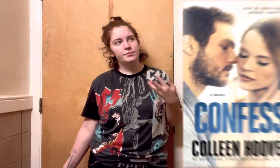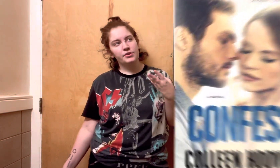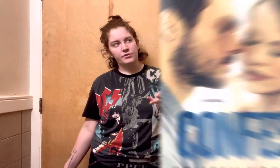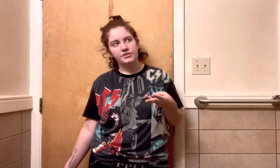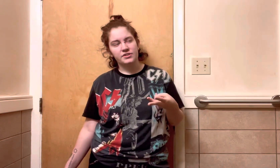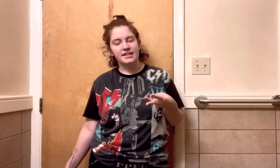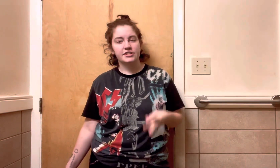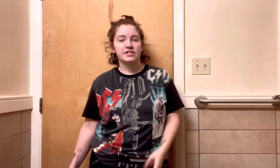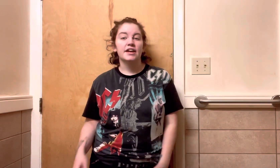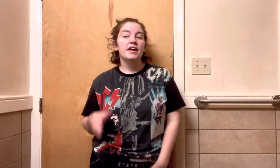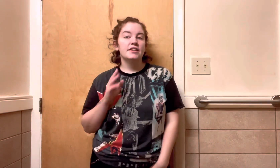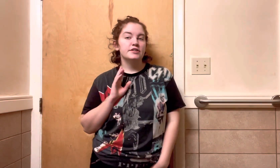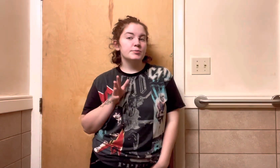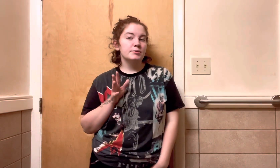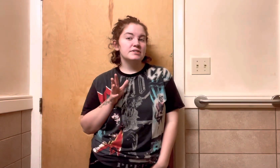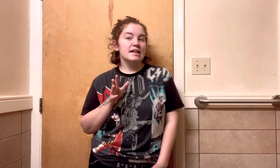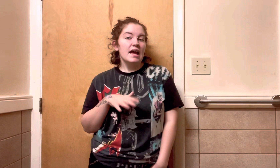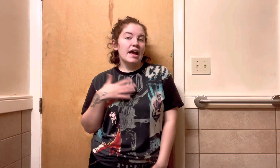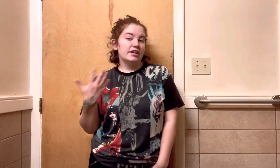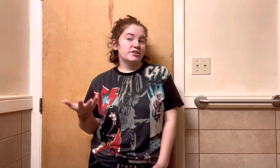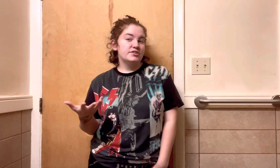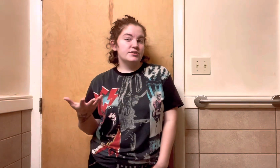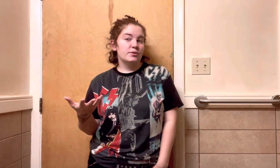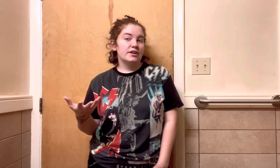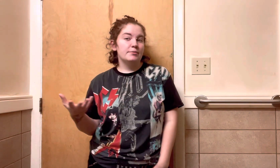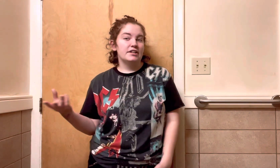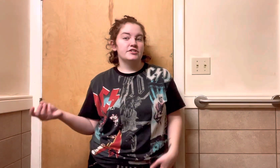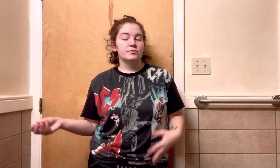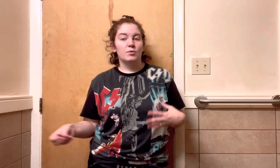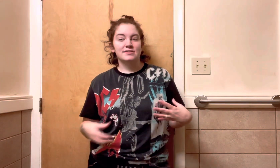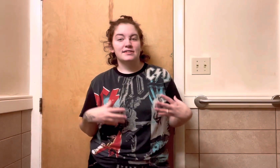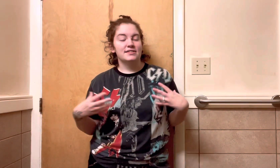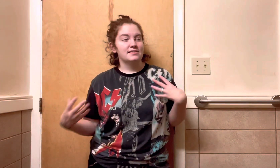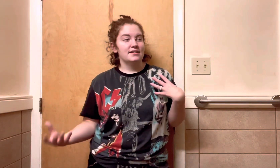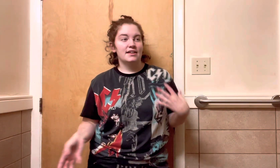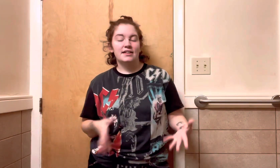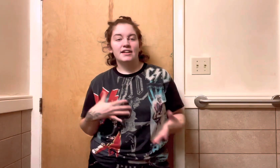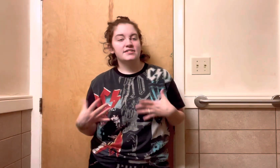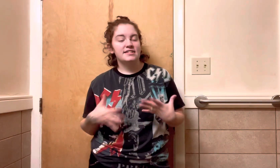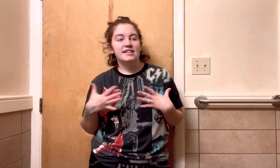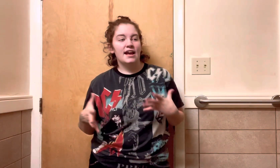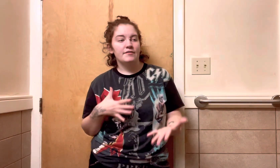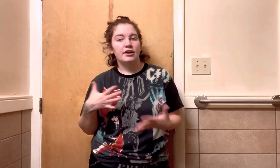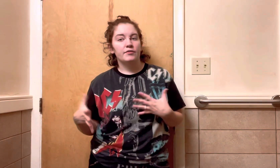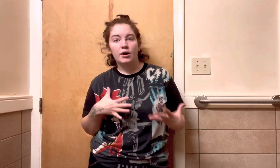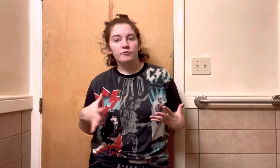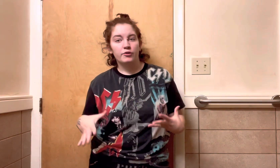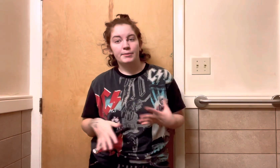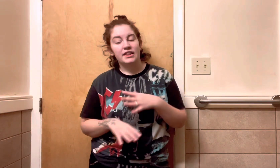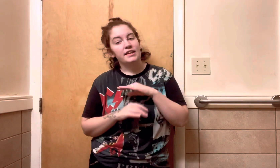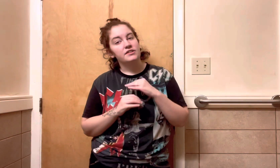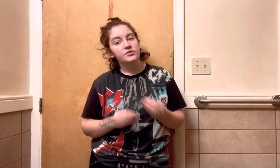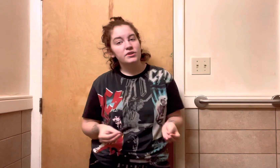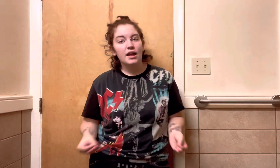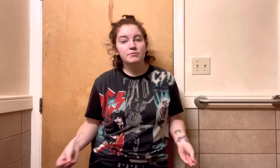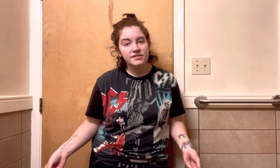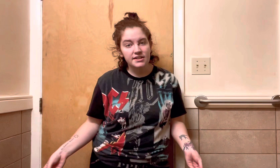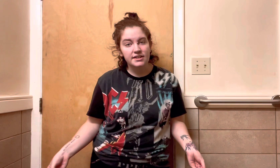book is three stars actually. This book was a good story but it just wasn't... I just didn't have enough umph for me. Like the storyline was good.